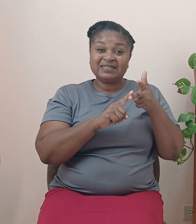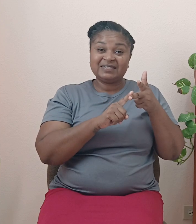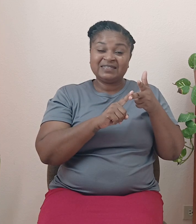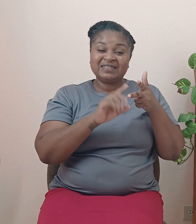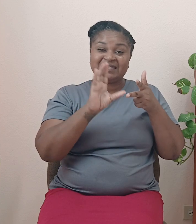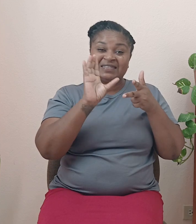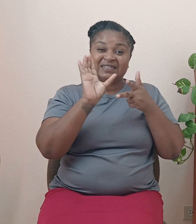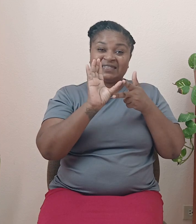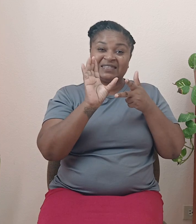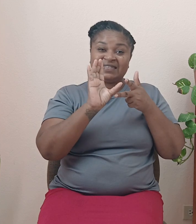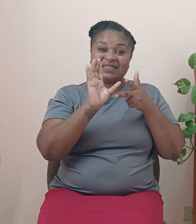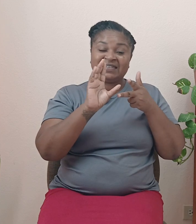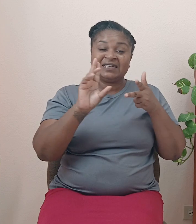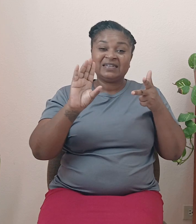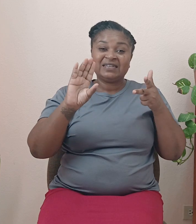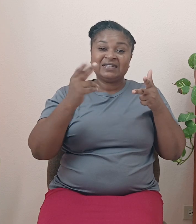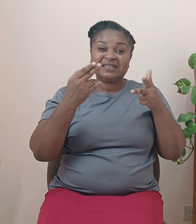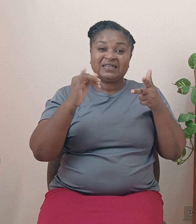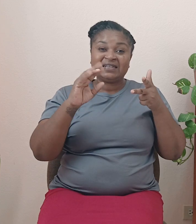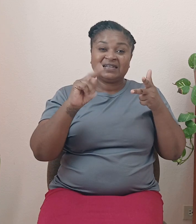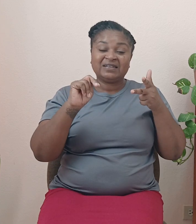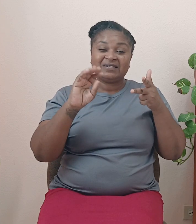C. Chilion and Orpha.